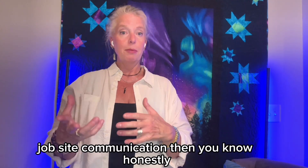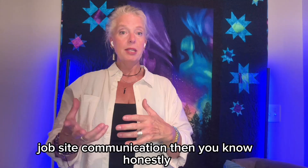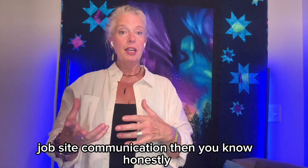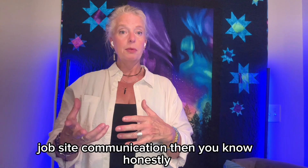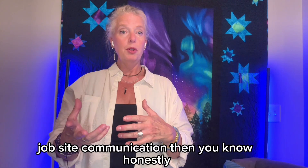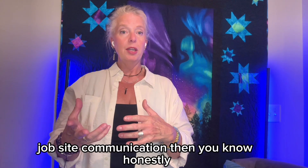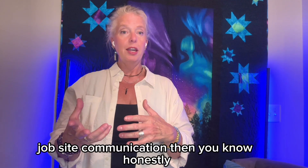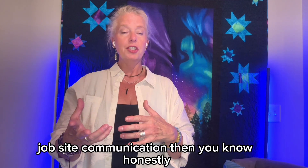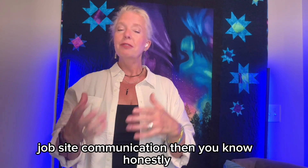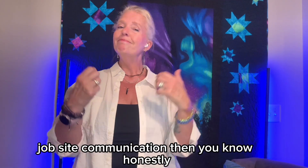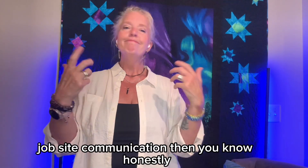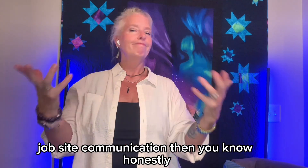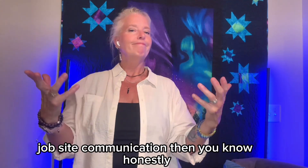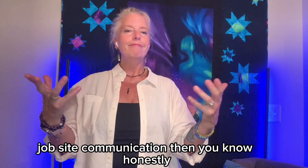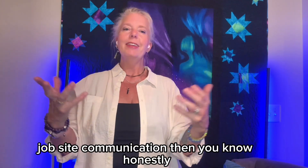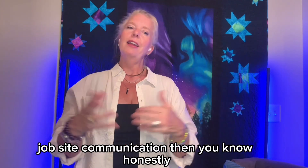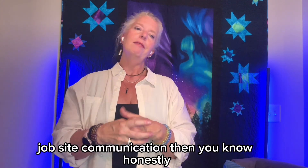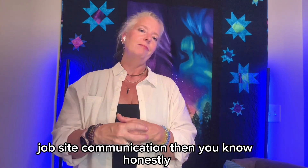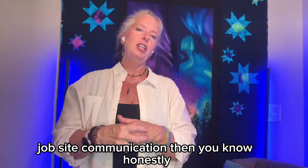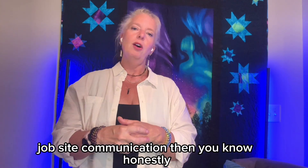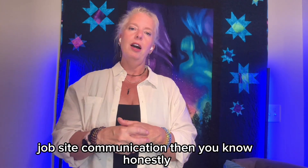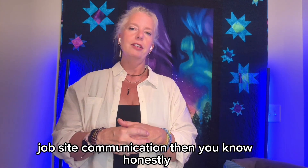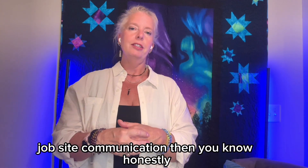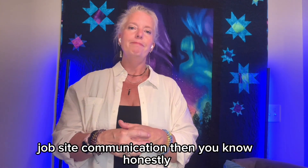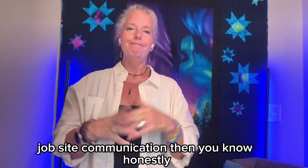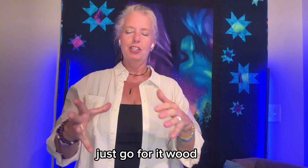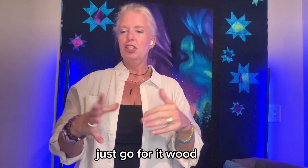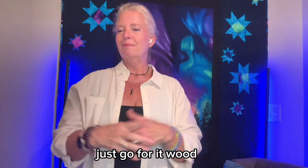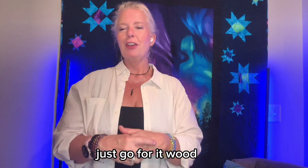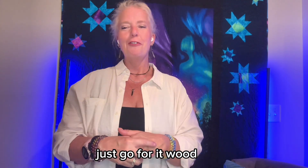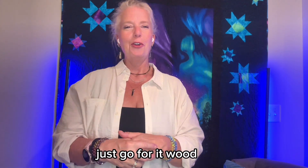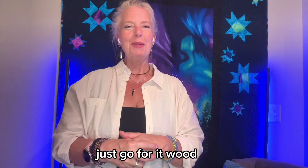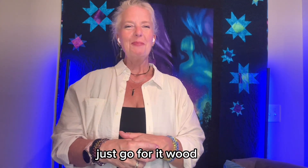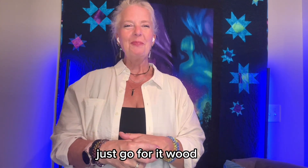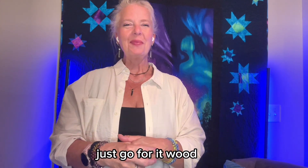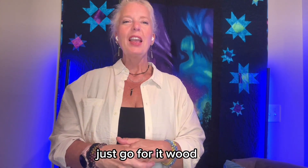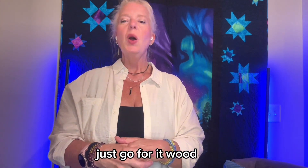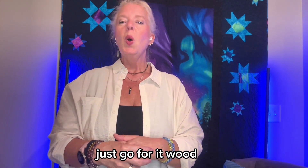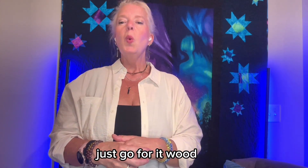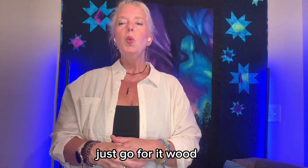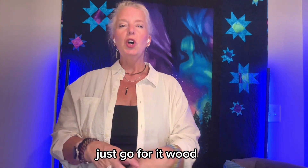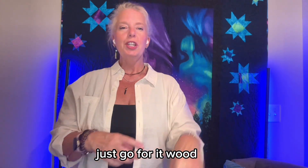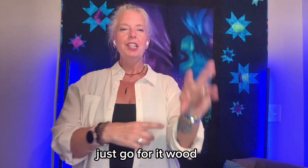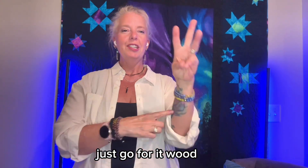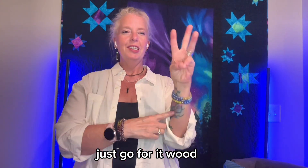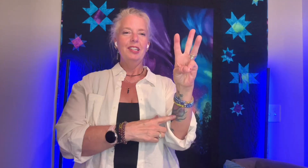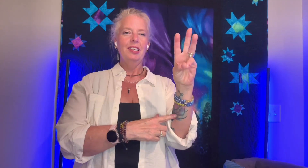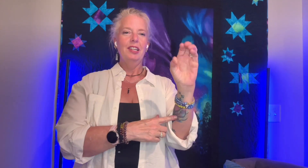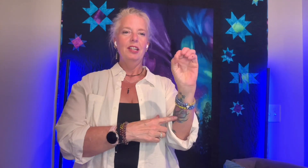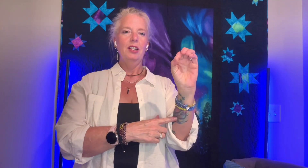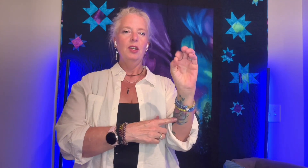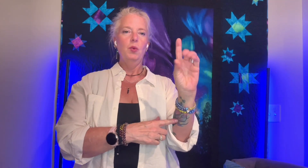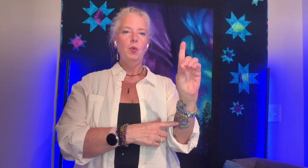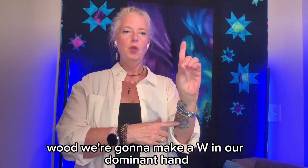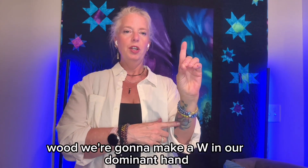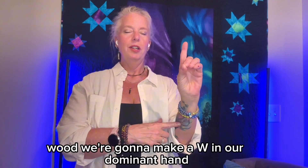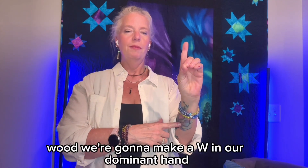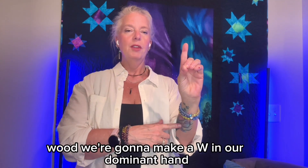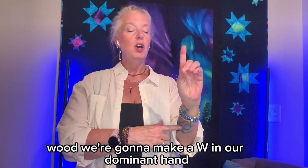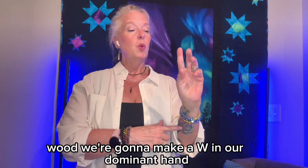site communication, then, honestly, just go for it. Wood, wood. We're